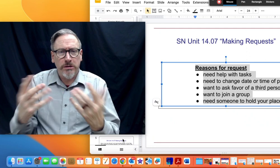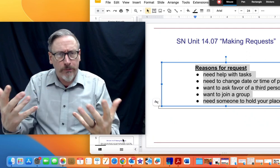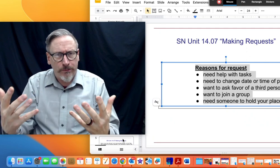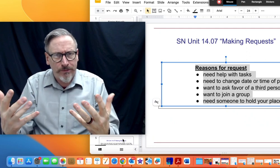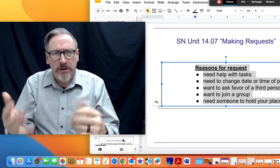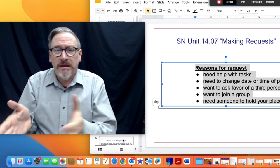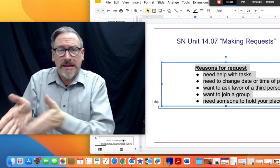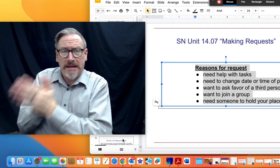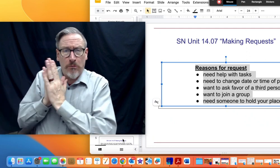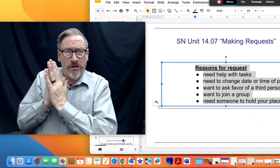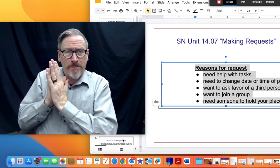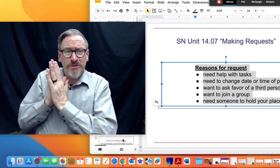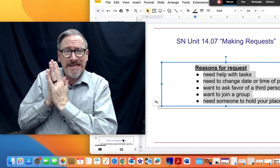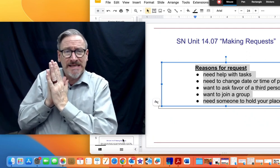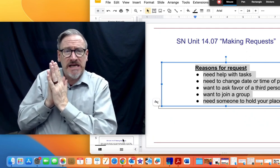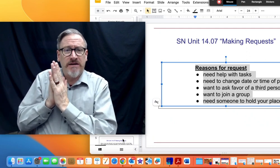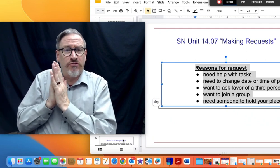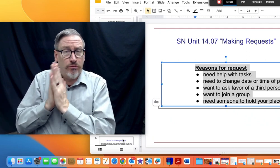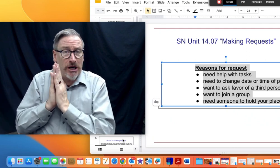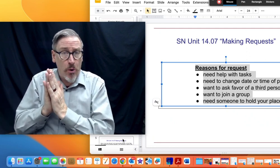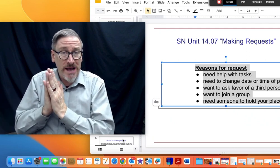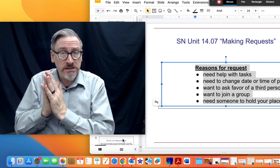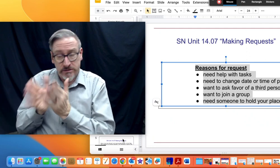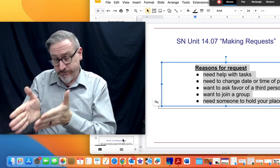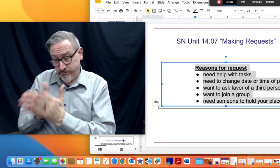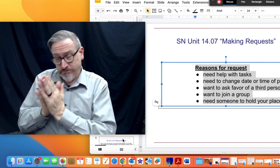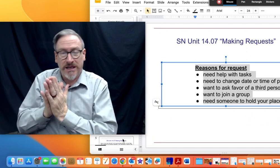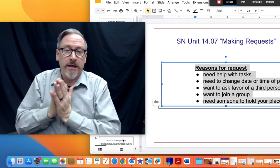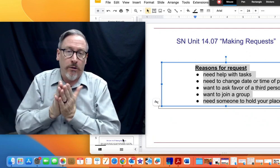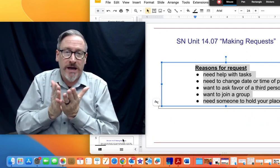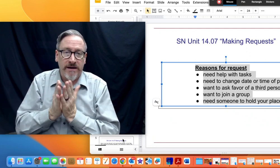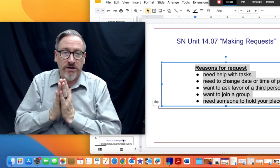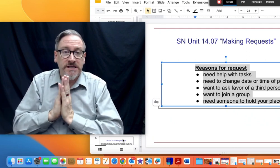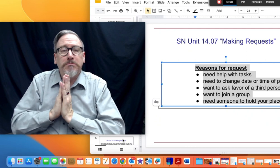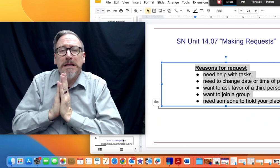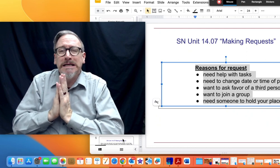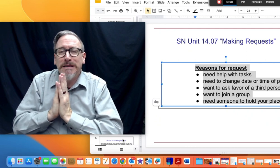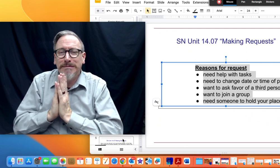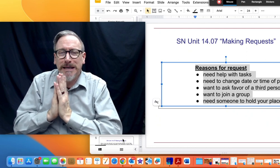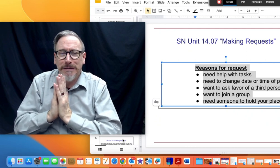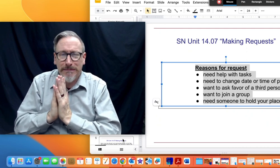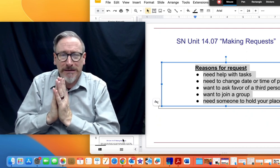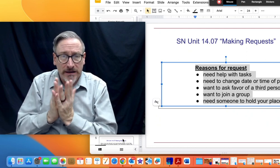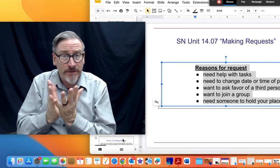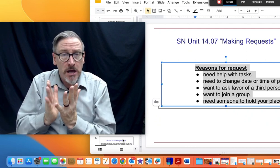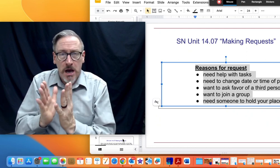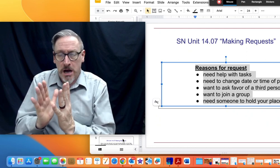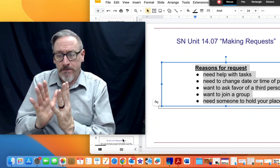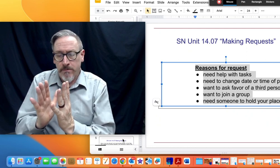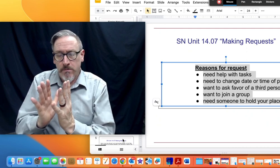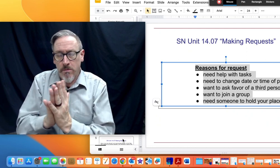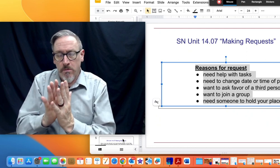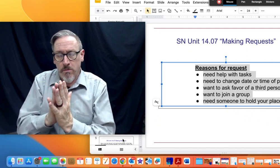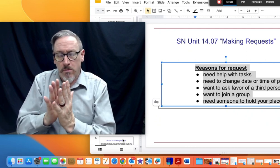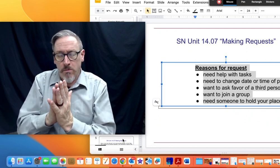So I'm using this sign for request. It kind of looks like please, please, please, please, please, right?